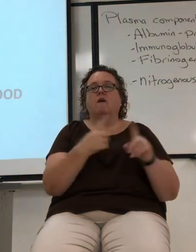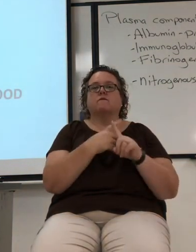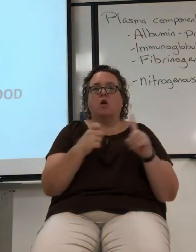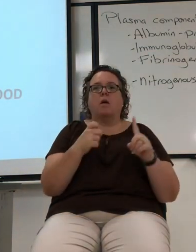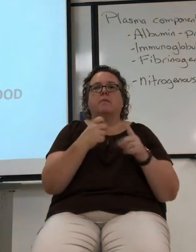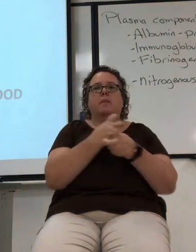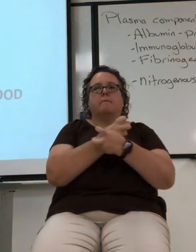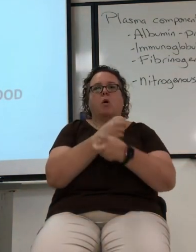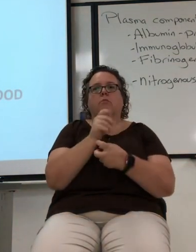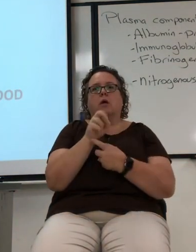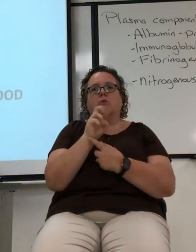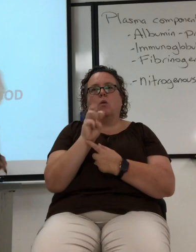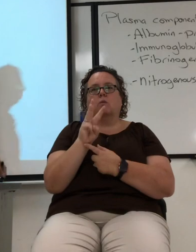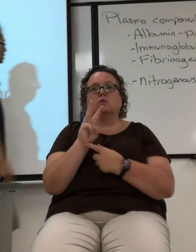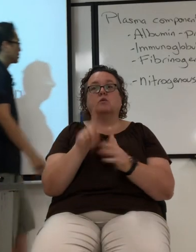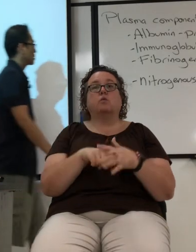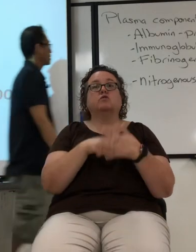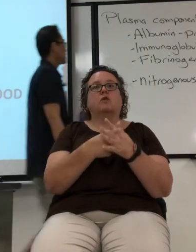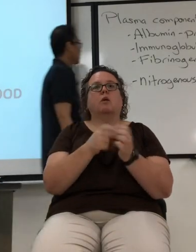red blood cells.